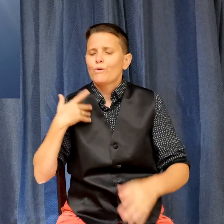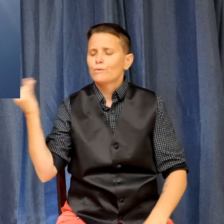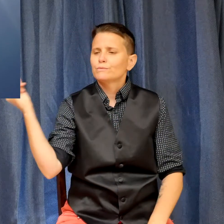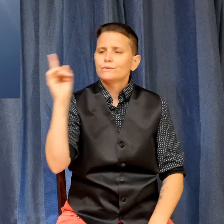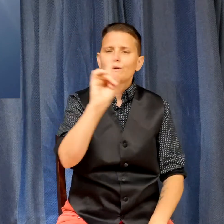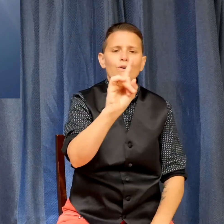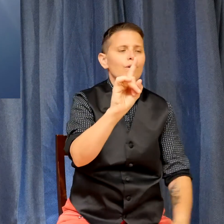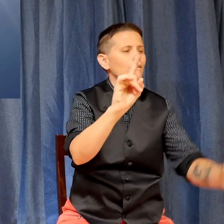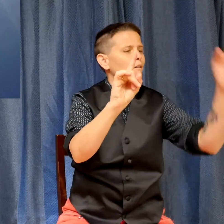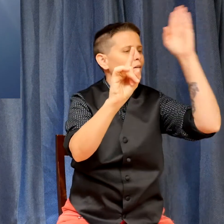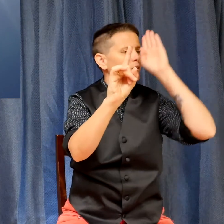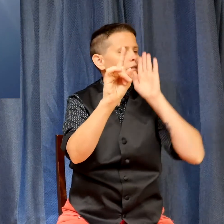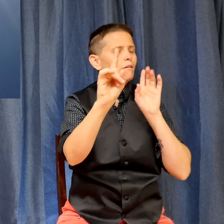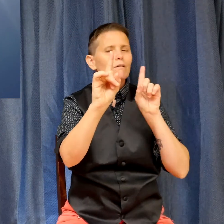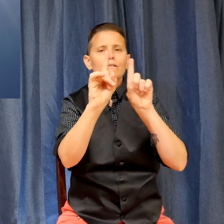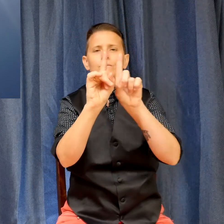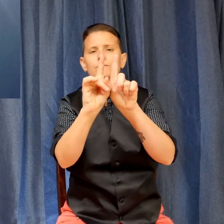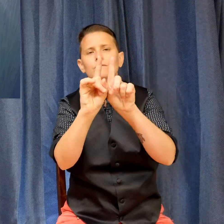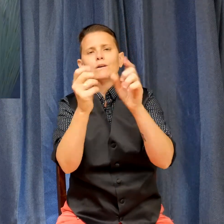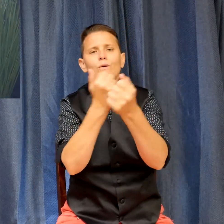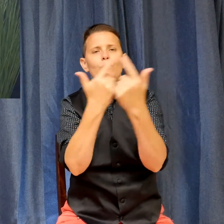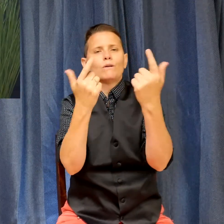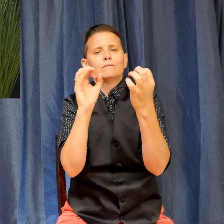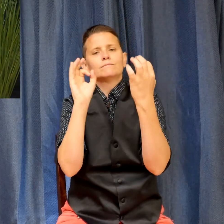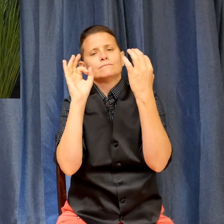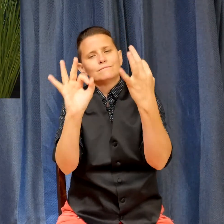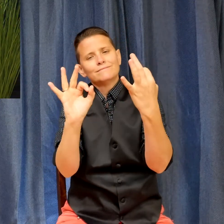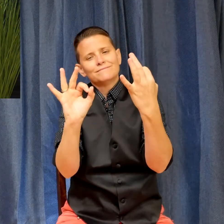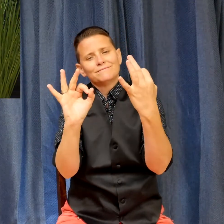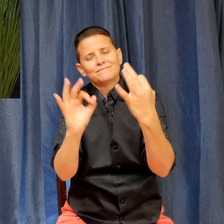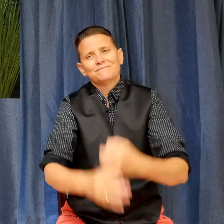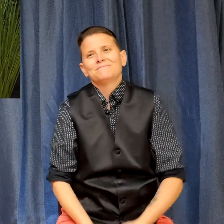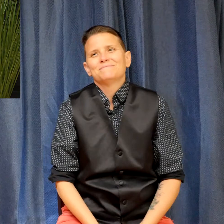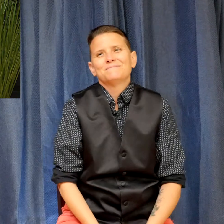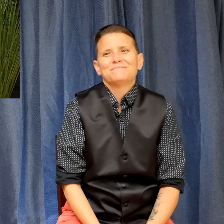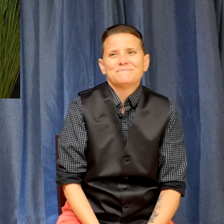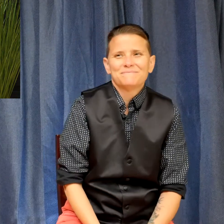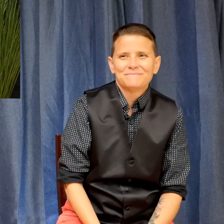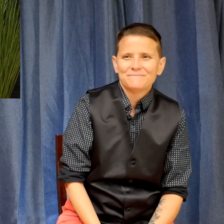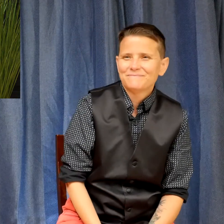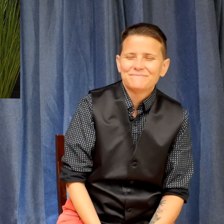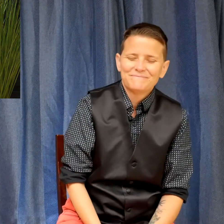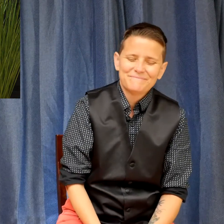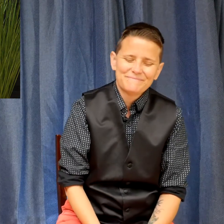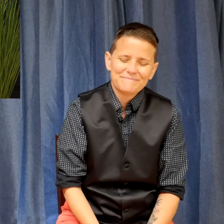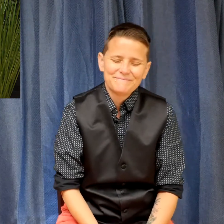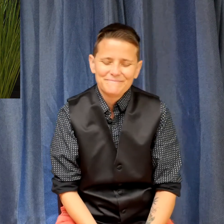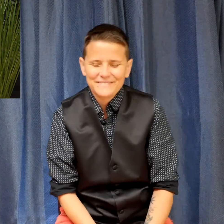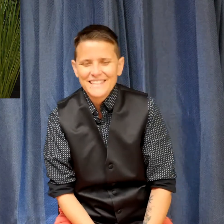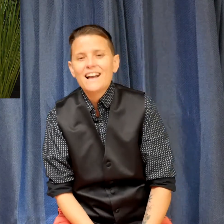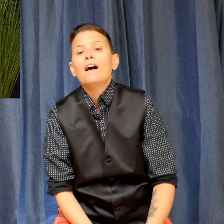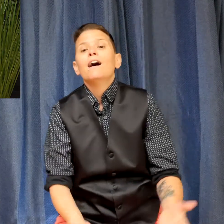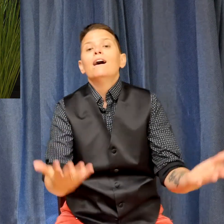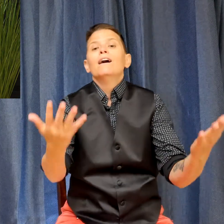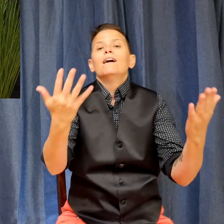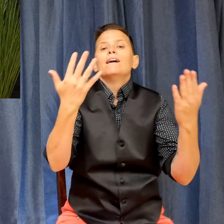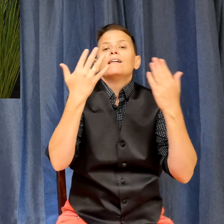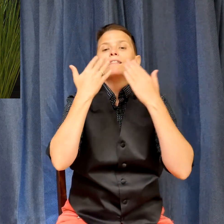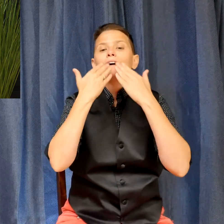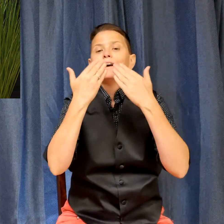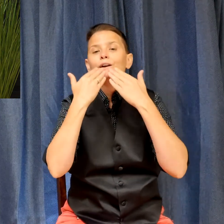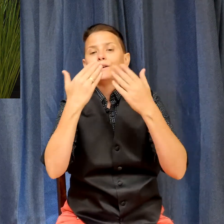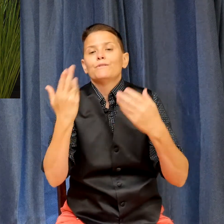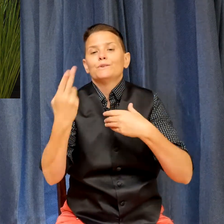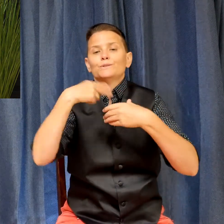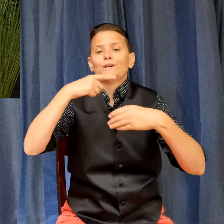we are, God is, and all is well. Thank you so much for joining us. We'll see you in a moment